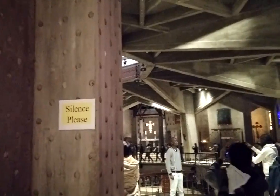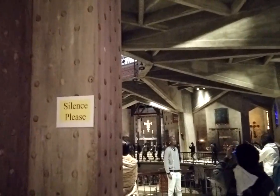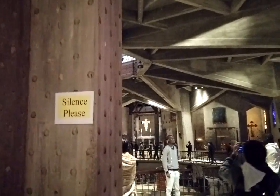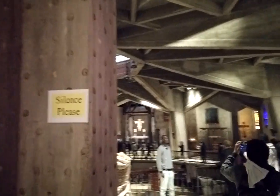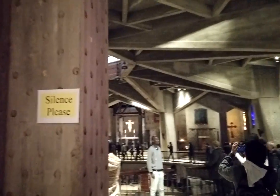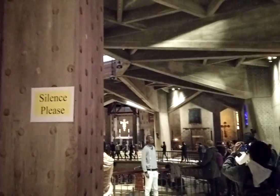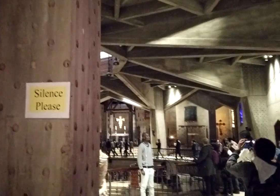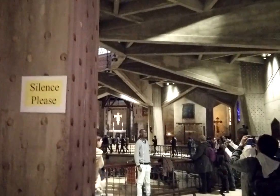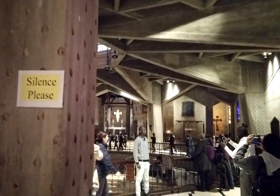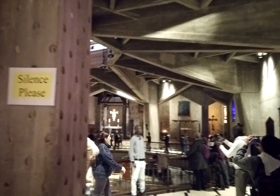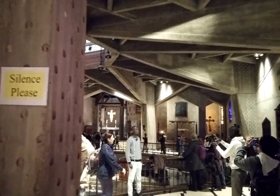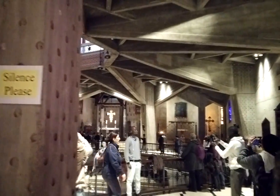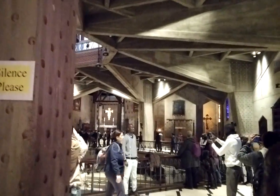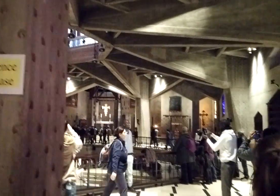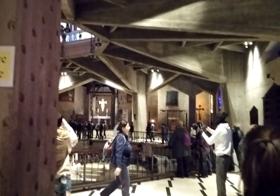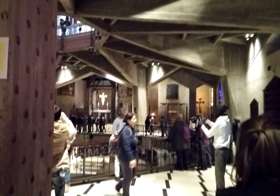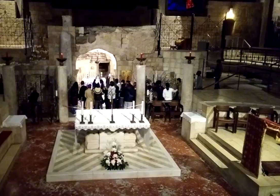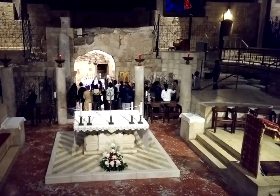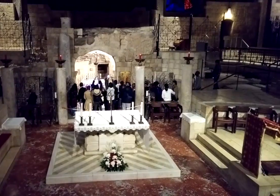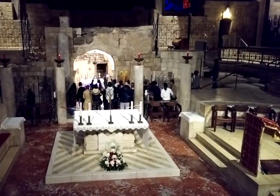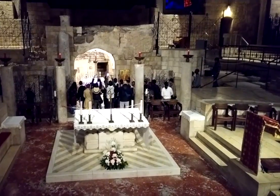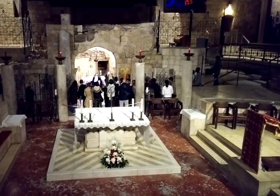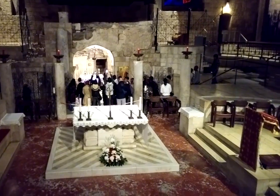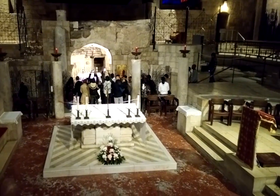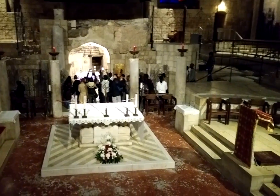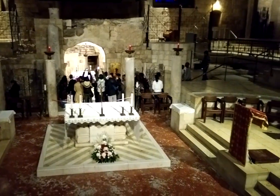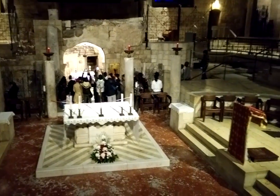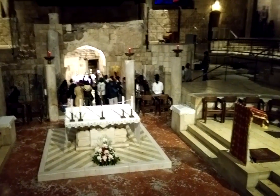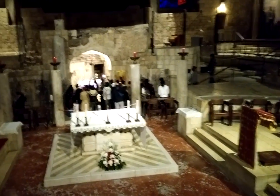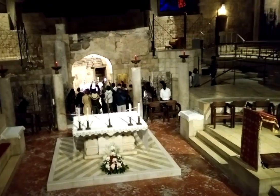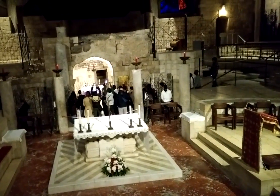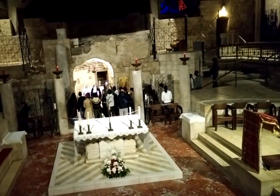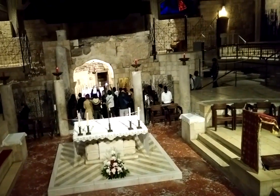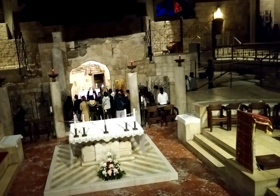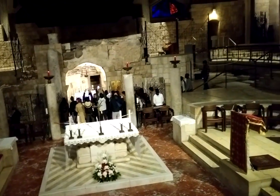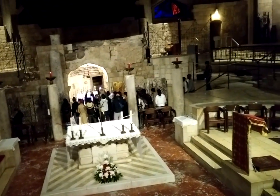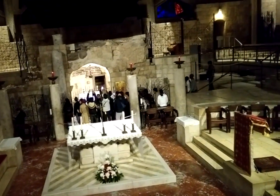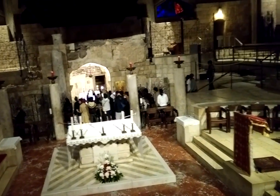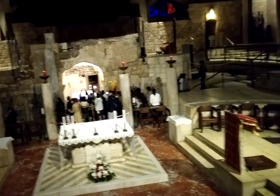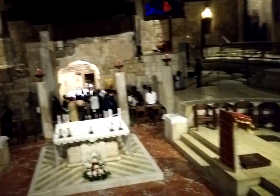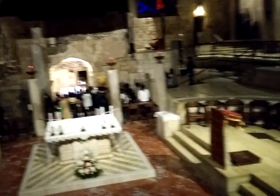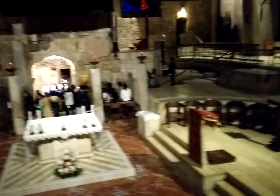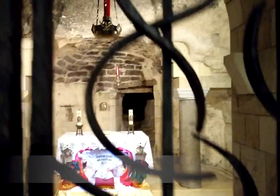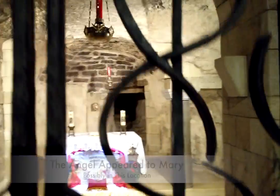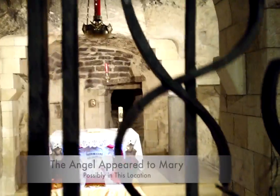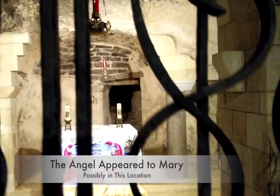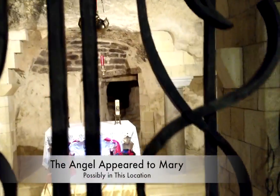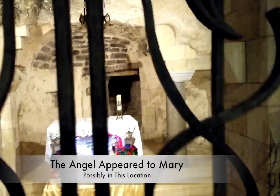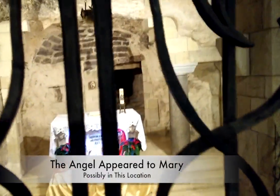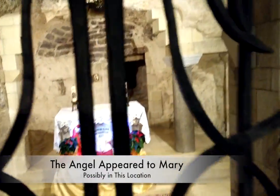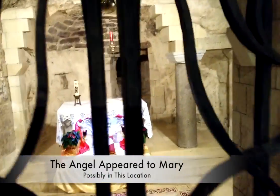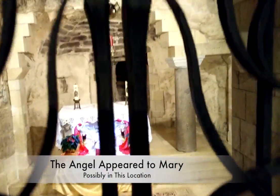We're in the Church of the Annunciation. They do ask that you don't talk. Hats are removed.